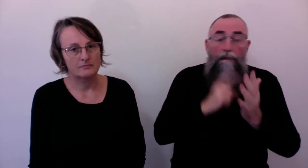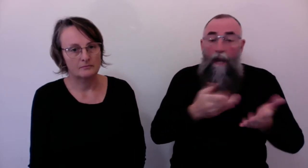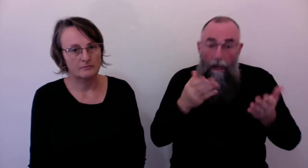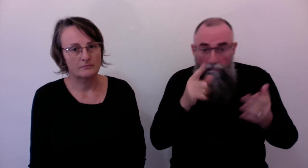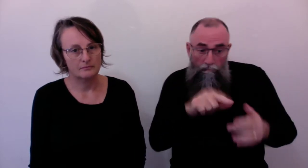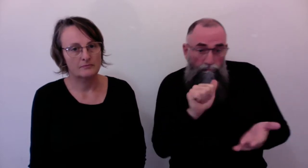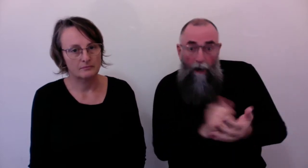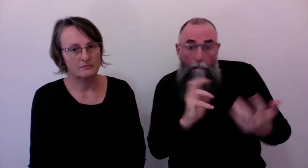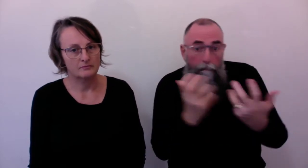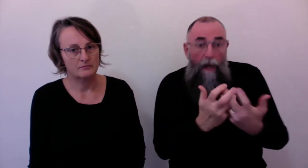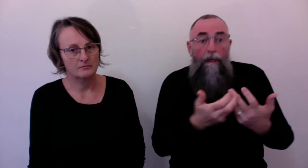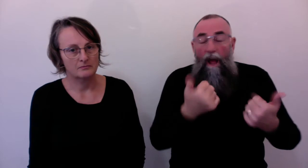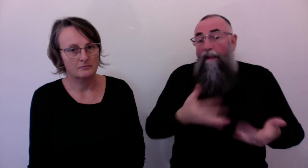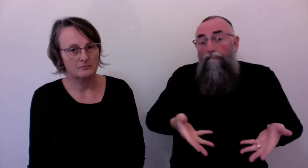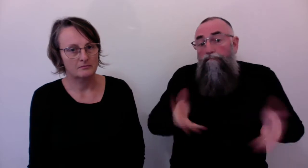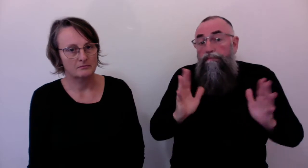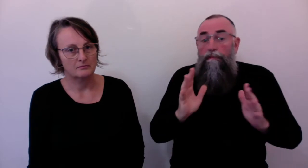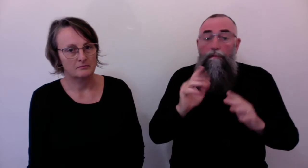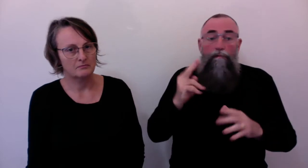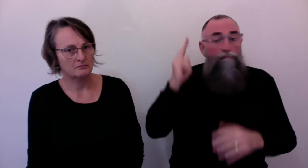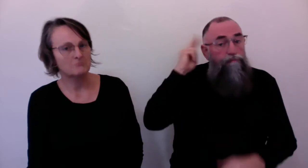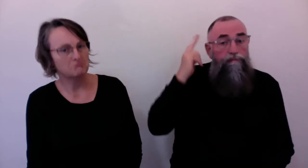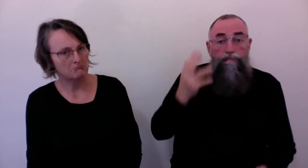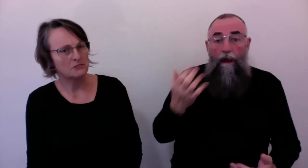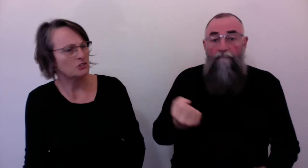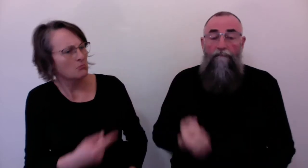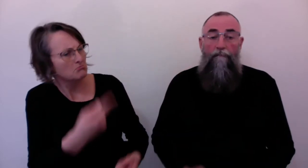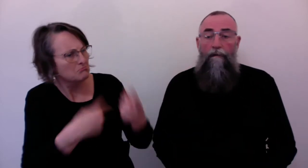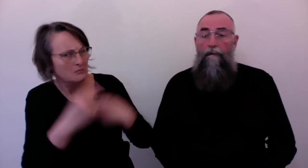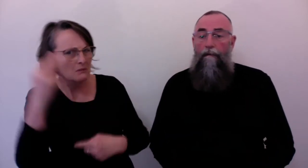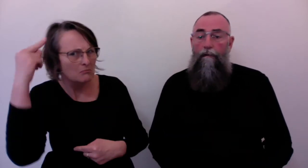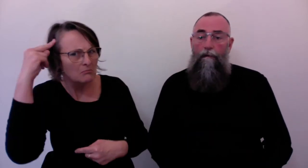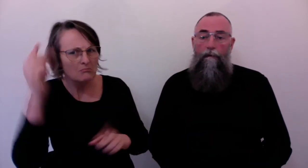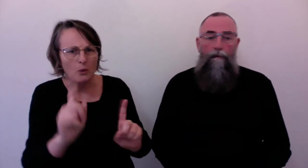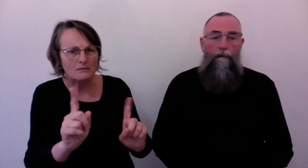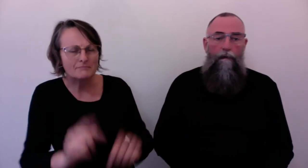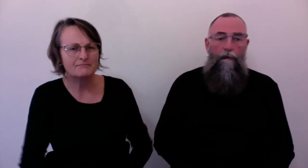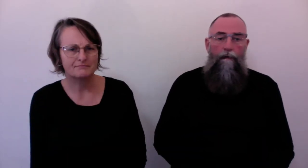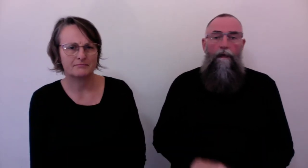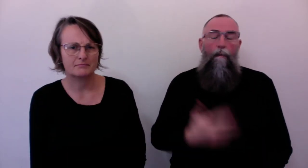Okay, so what does it do? Right, talk us through it. Yeah, Okay. so it's a bionic ear, so it's a device,